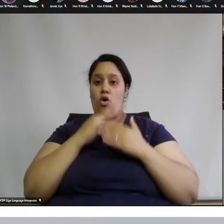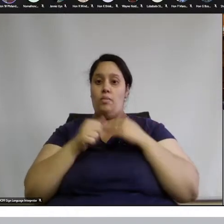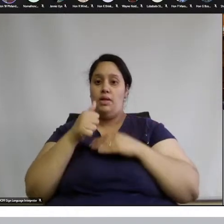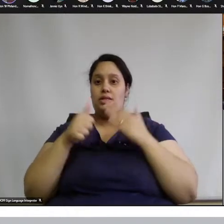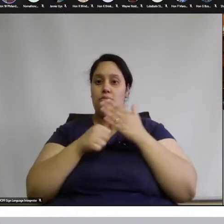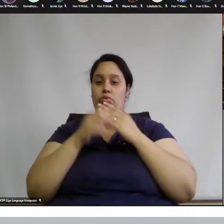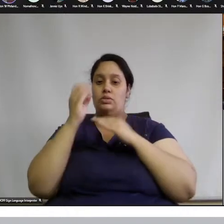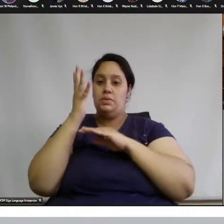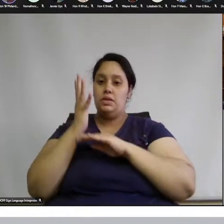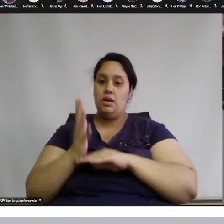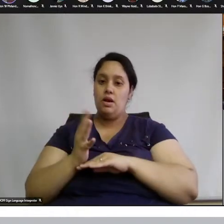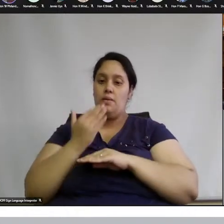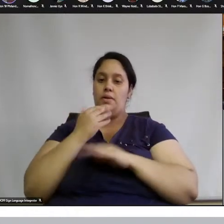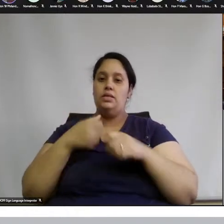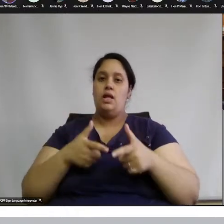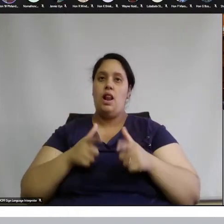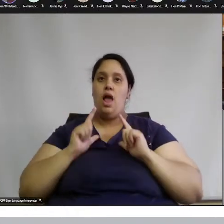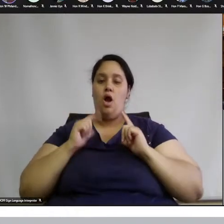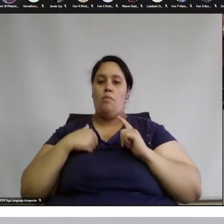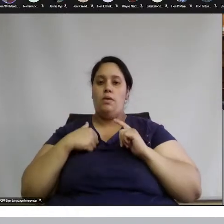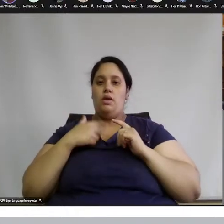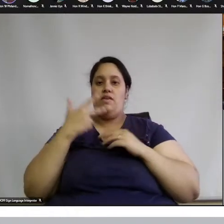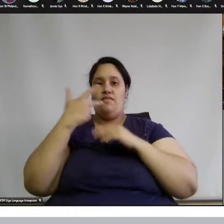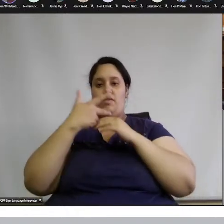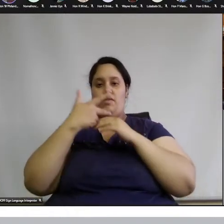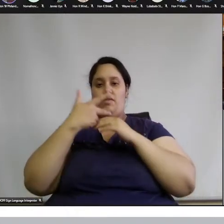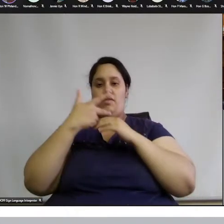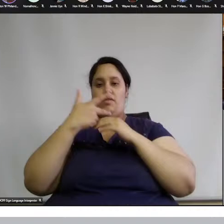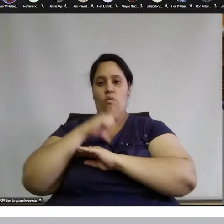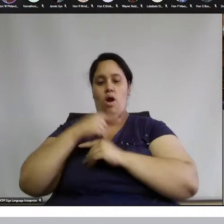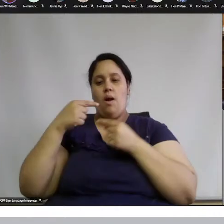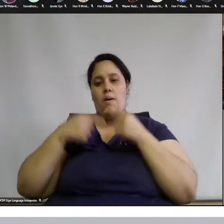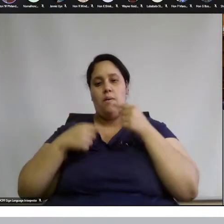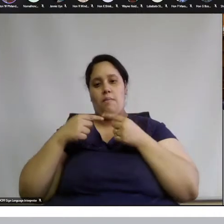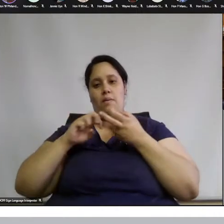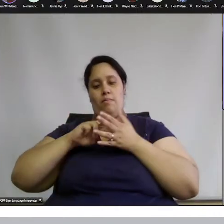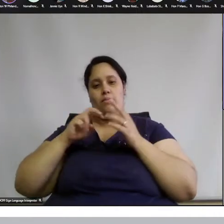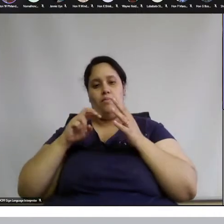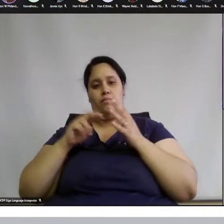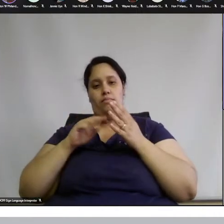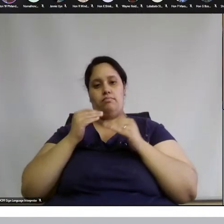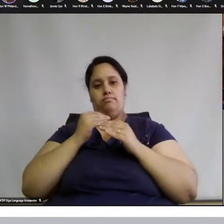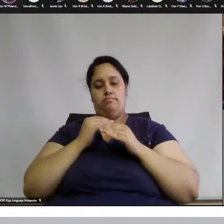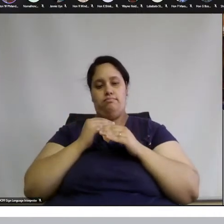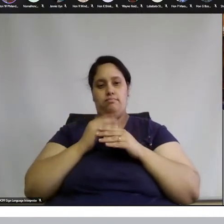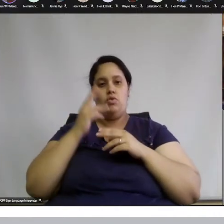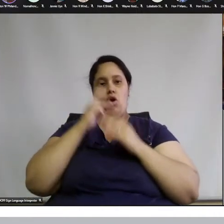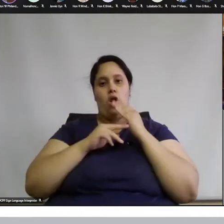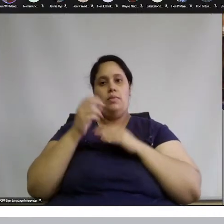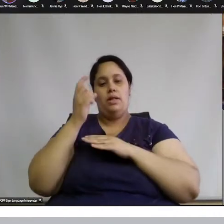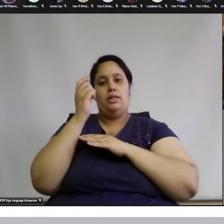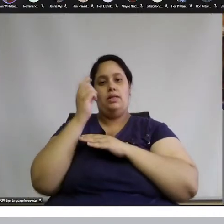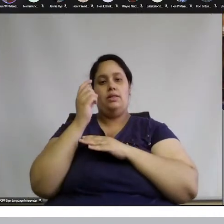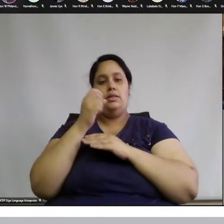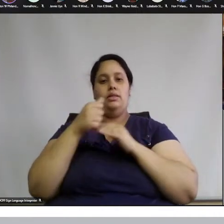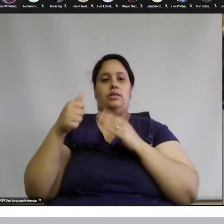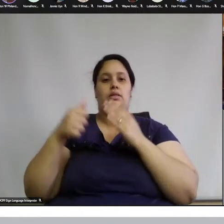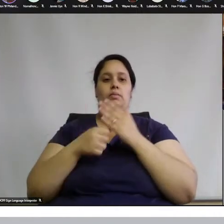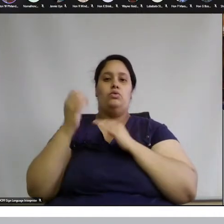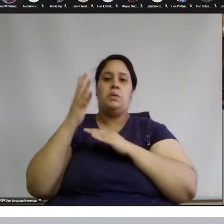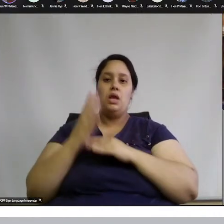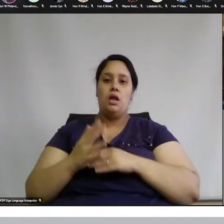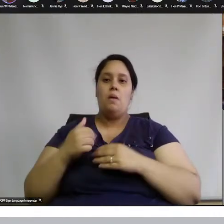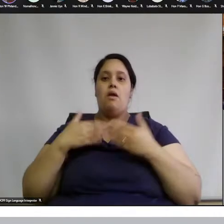Deputy Speaker. Please allow me to keep my video off due to connection purposes. Sure. Honourable Deputy Speaker, allow me to open and